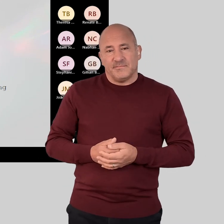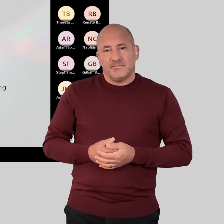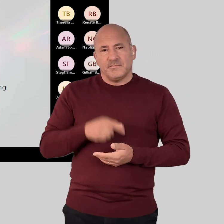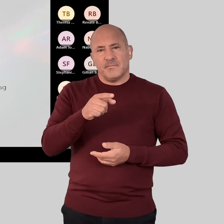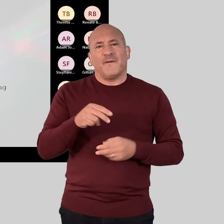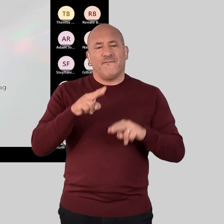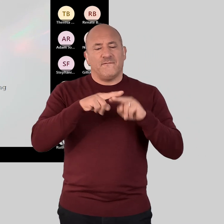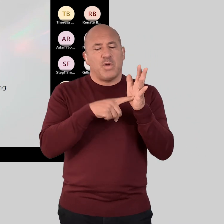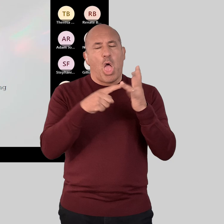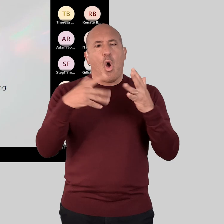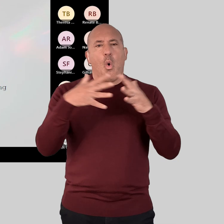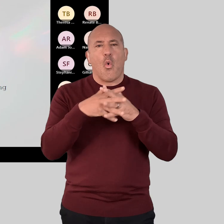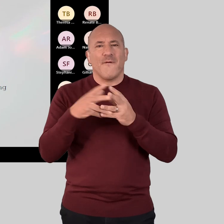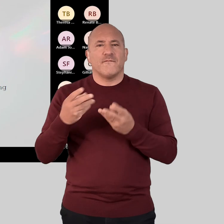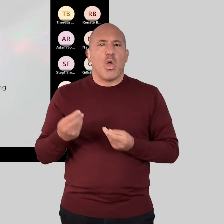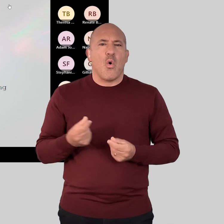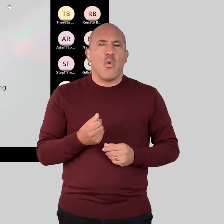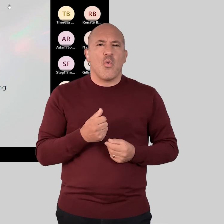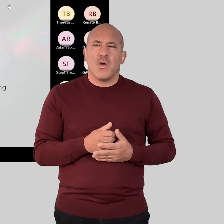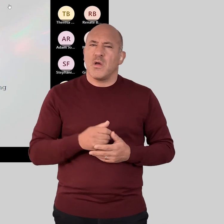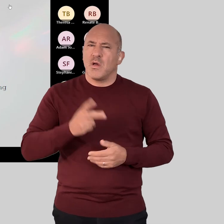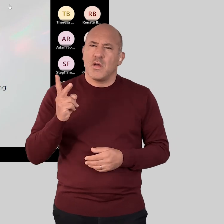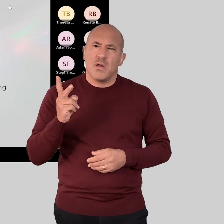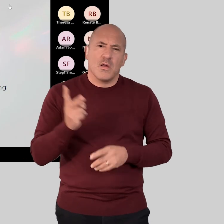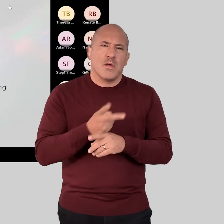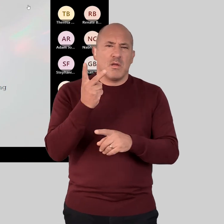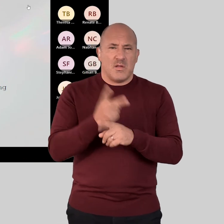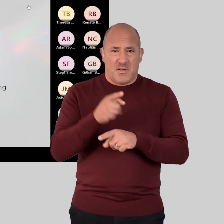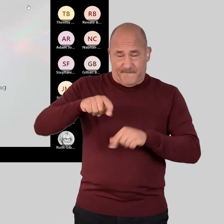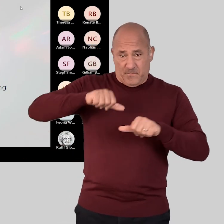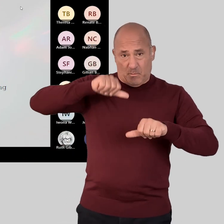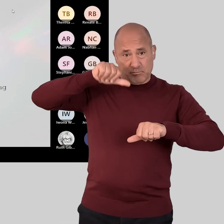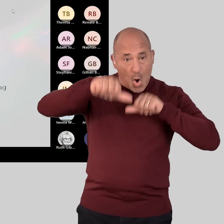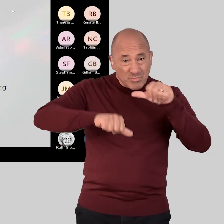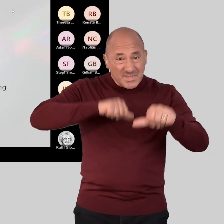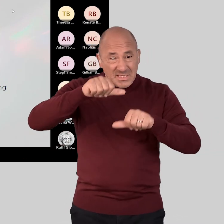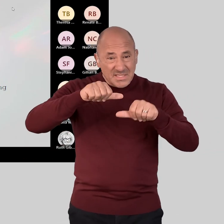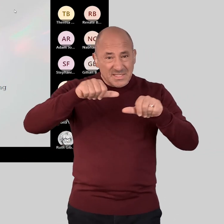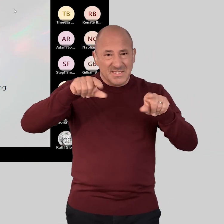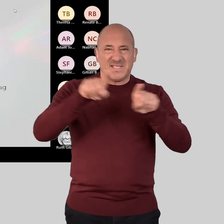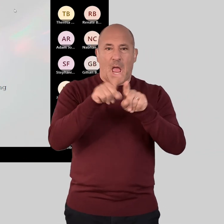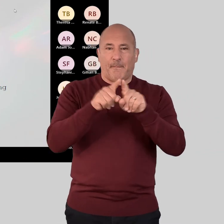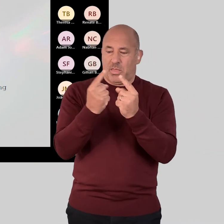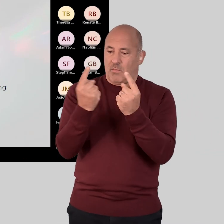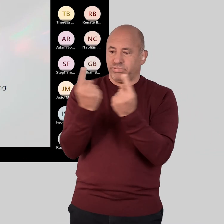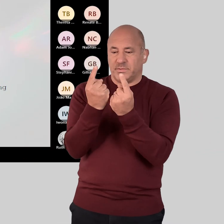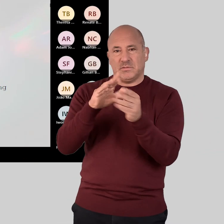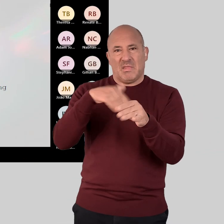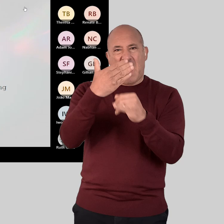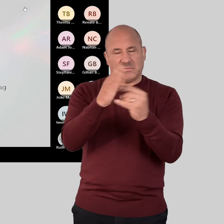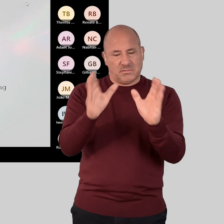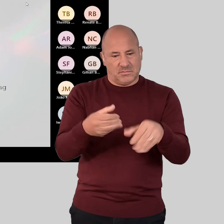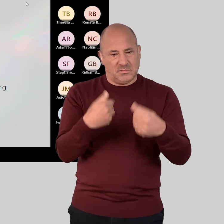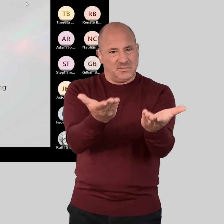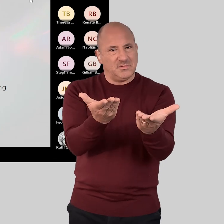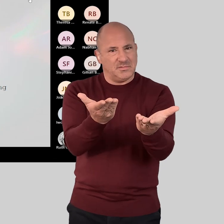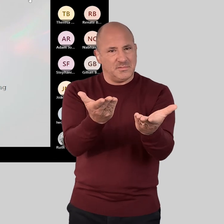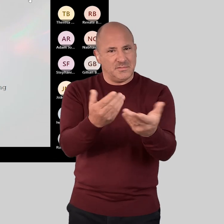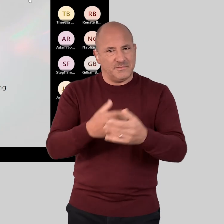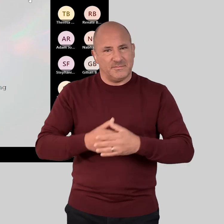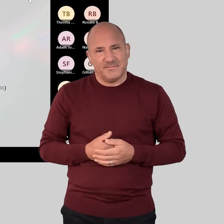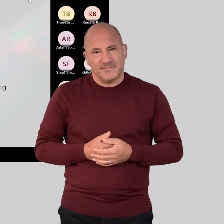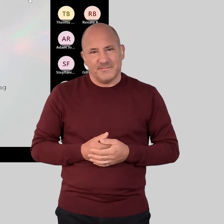Context, very important for the nature of the thing. Under flow, a lot of times the